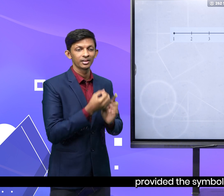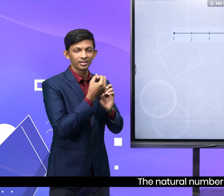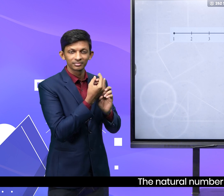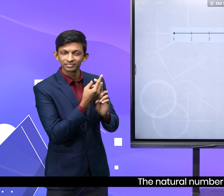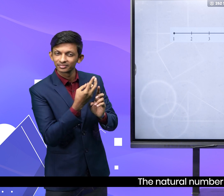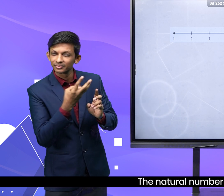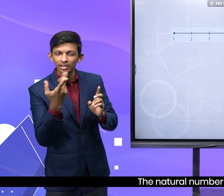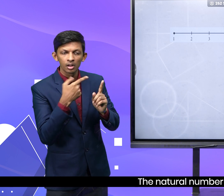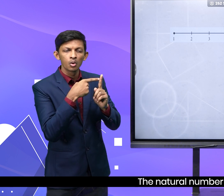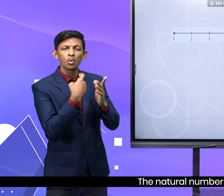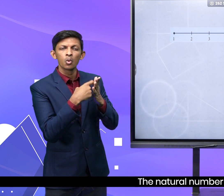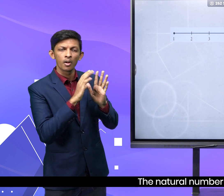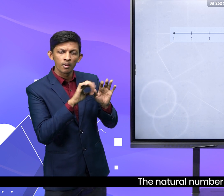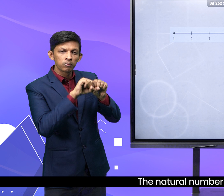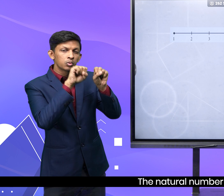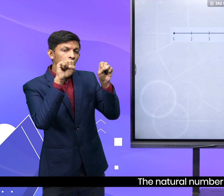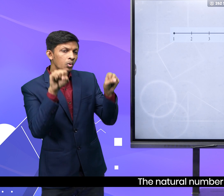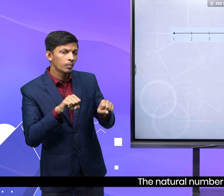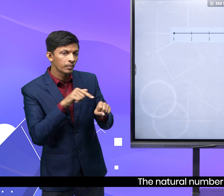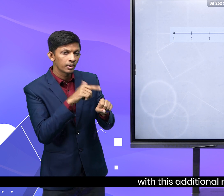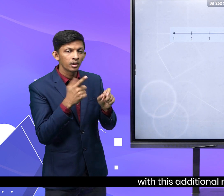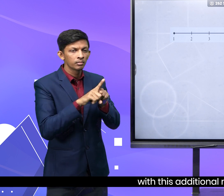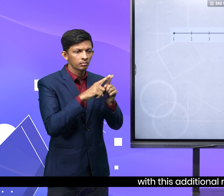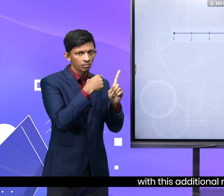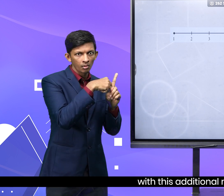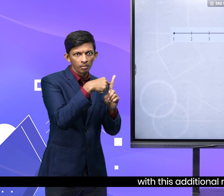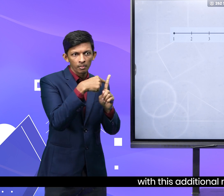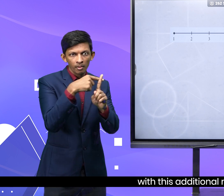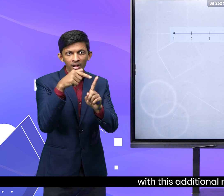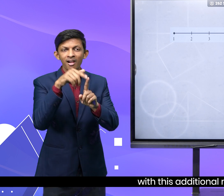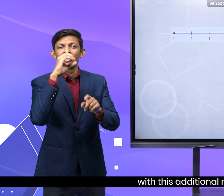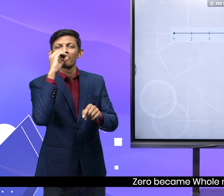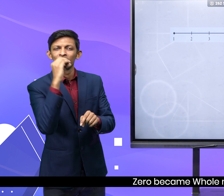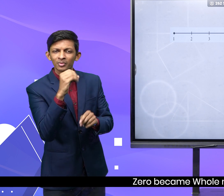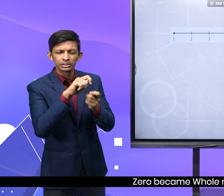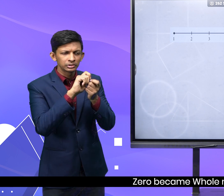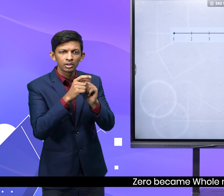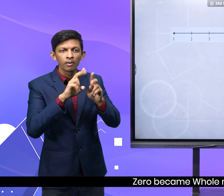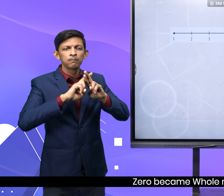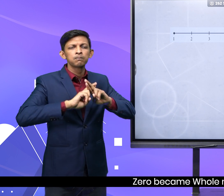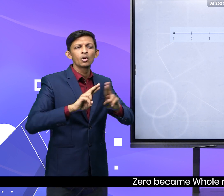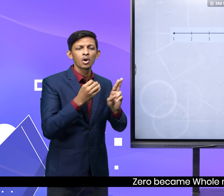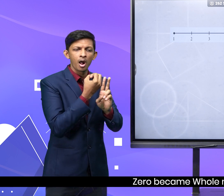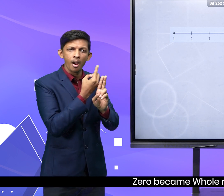The natural number system, with this additional number, 0 became whole numbers.